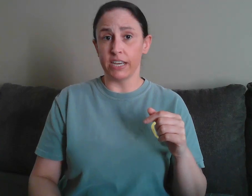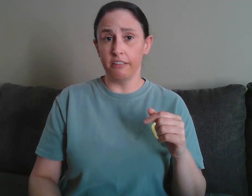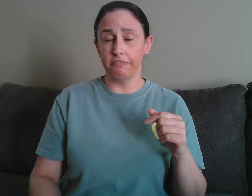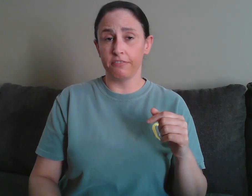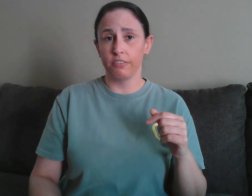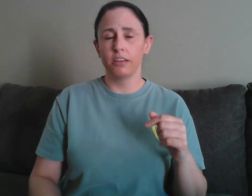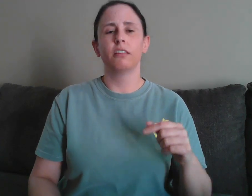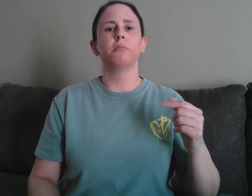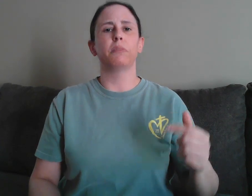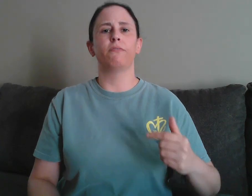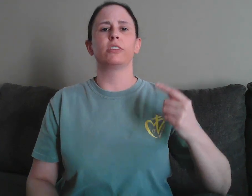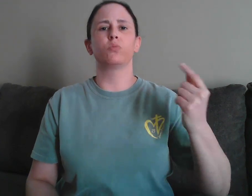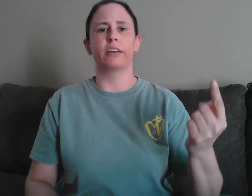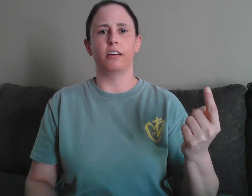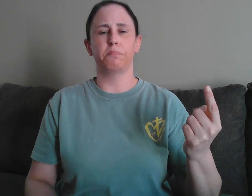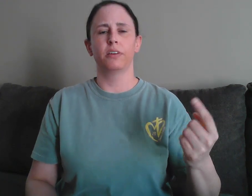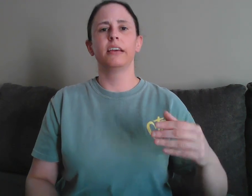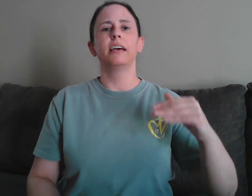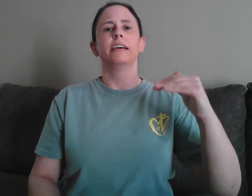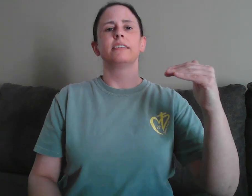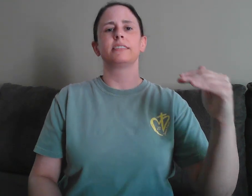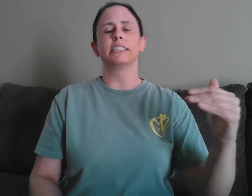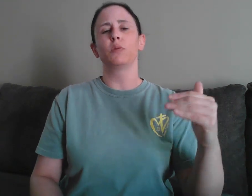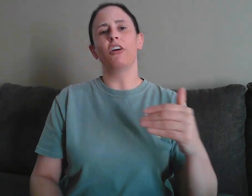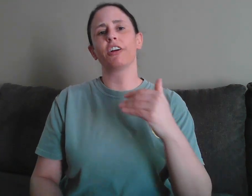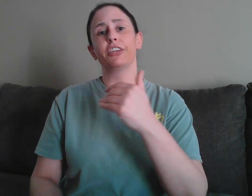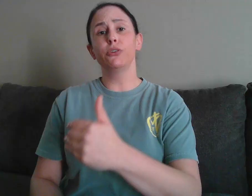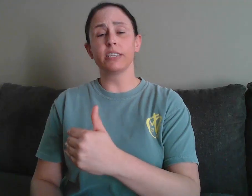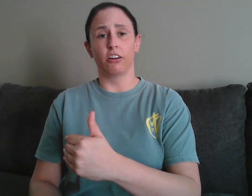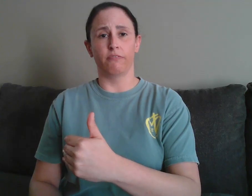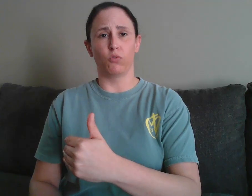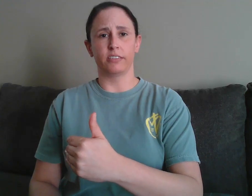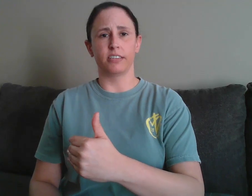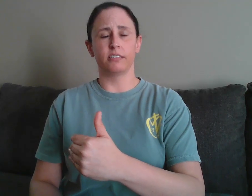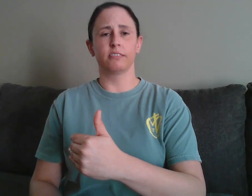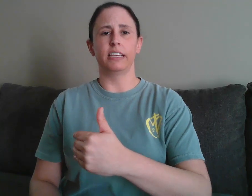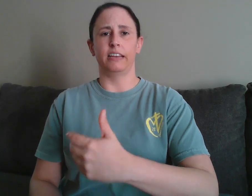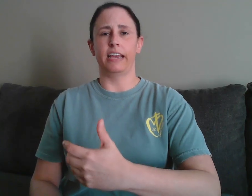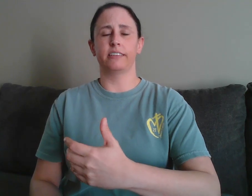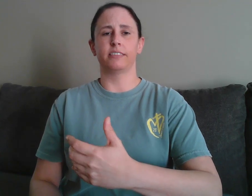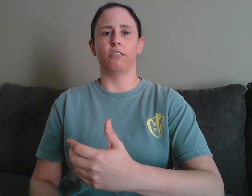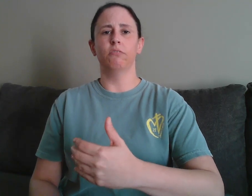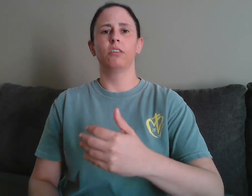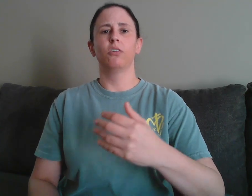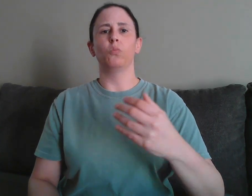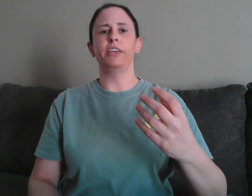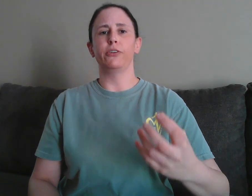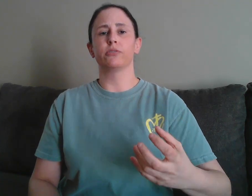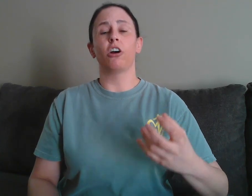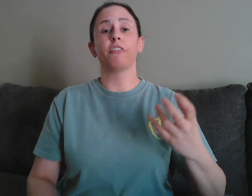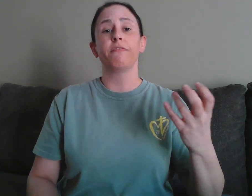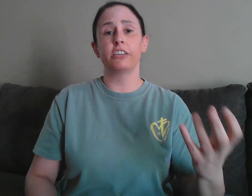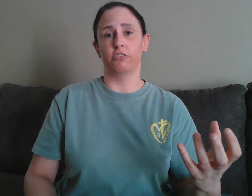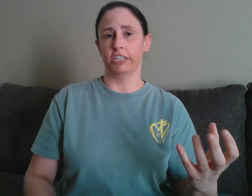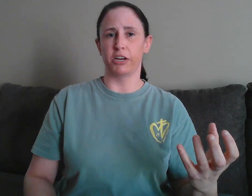deaf? My voice went up. Since we aren't using our voices in ASL, we use our facial